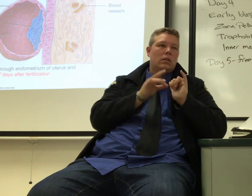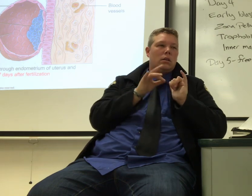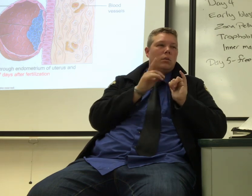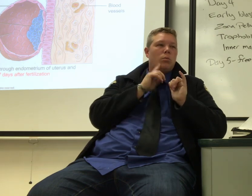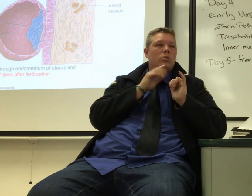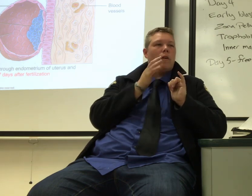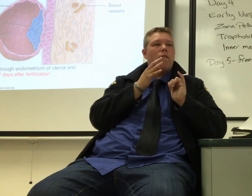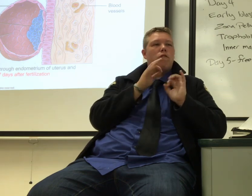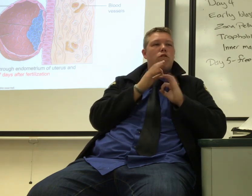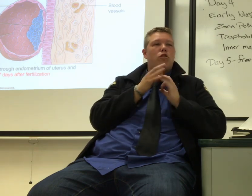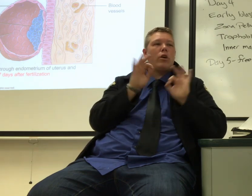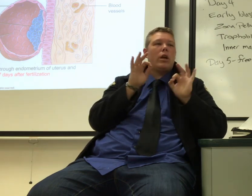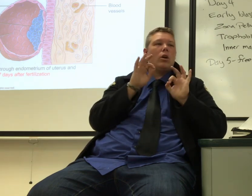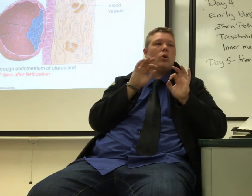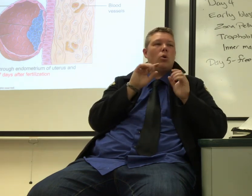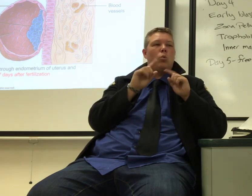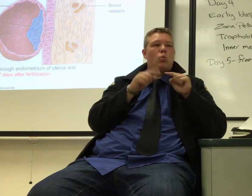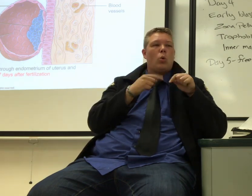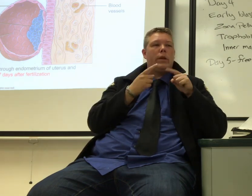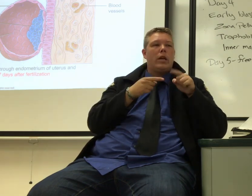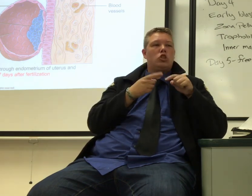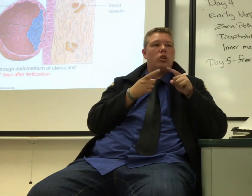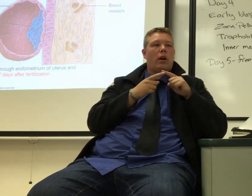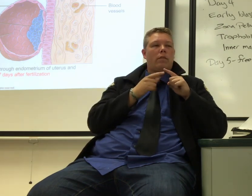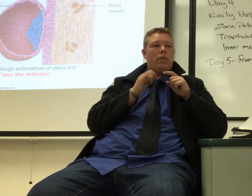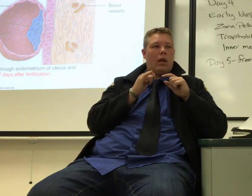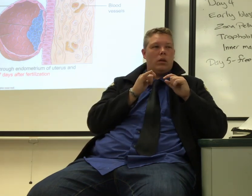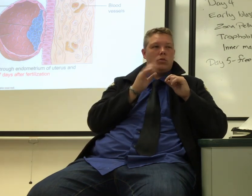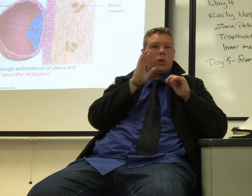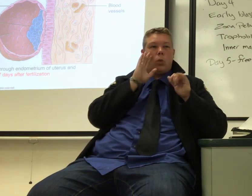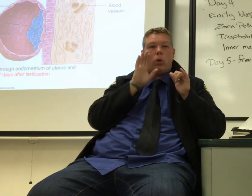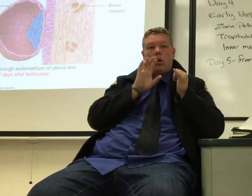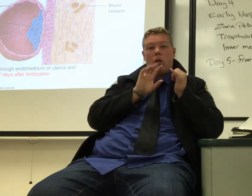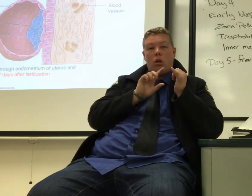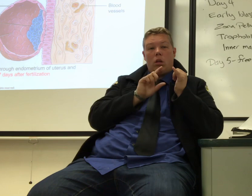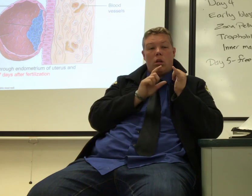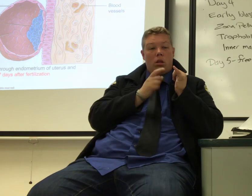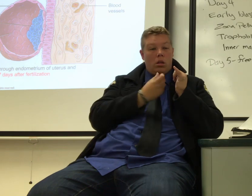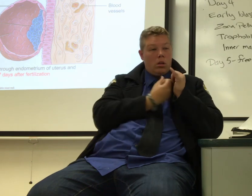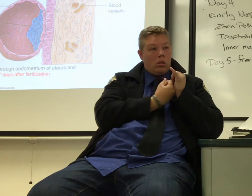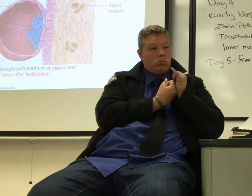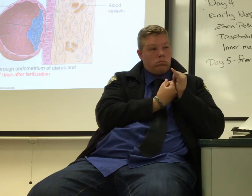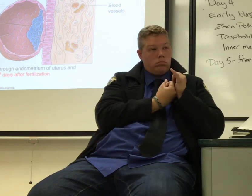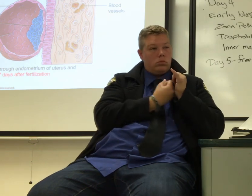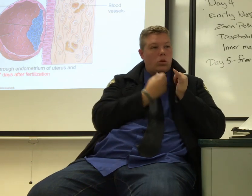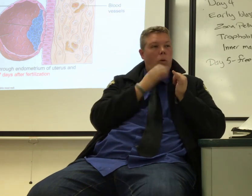rotation of the inner mast cells so that they face the endometrial wall.